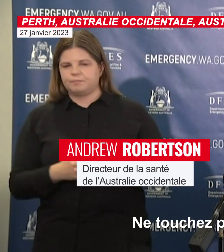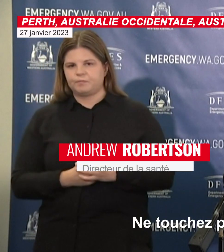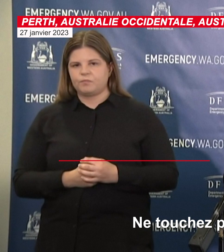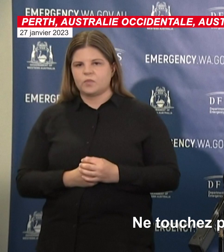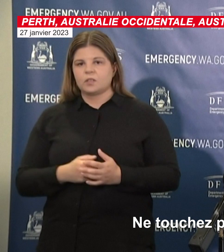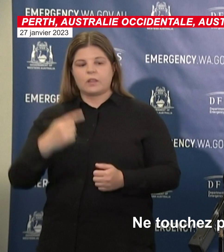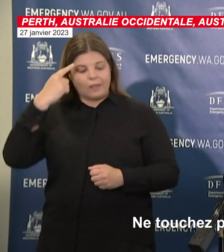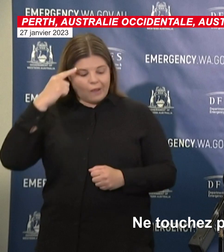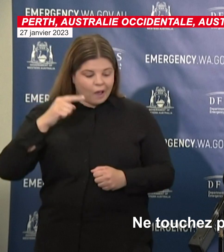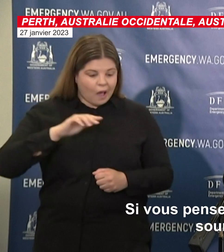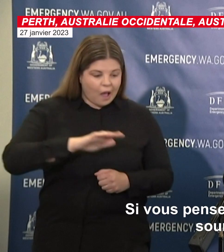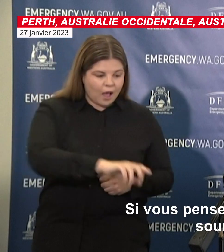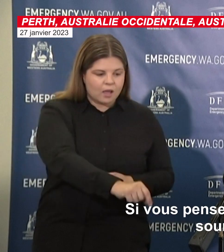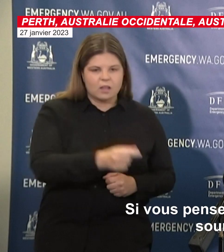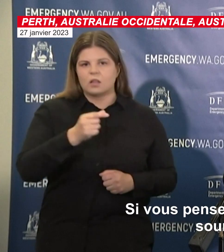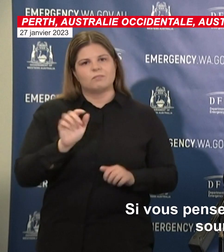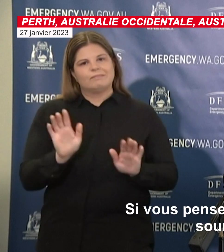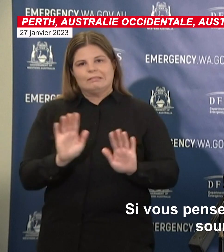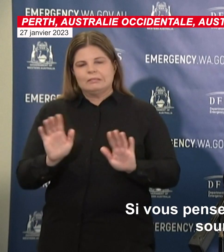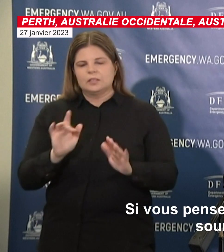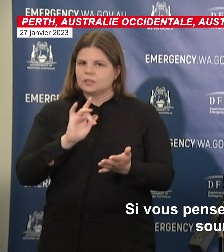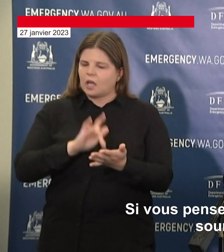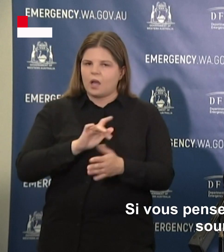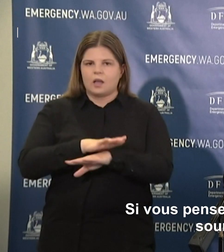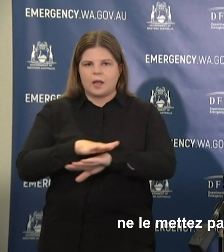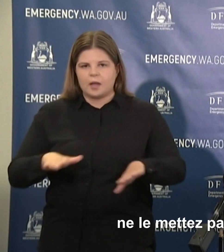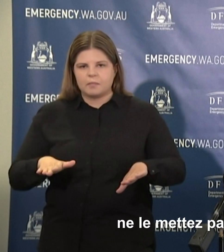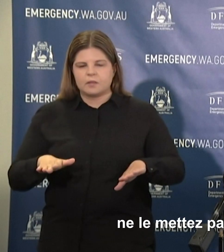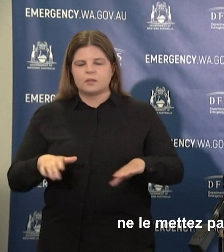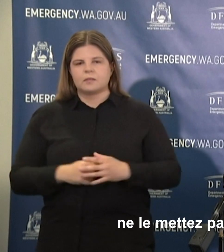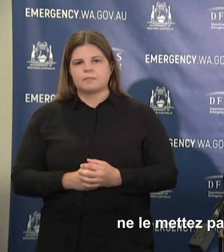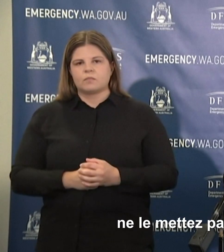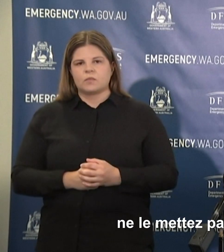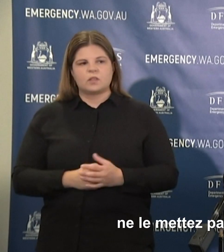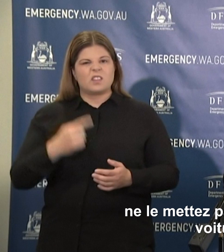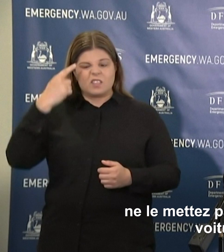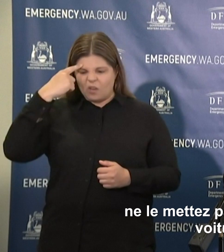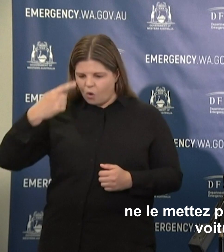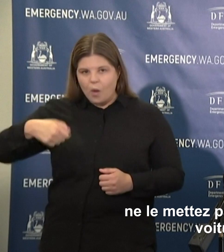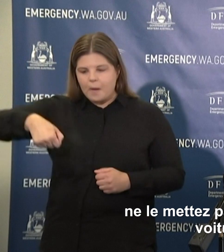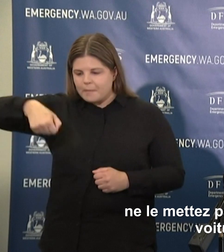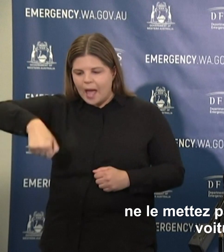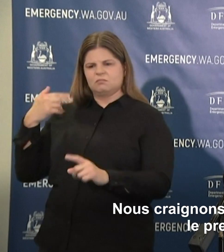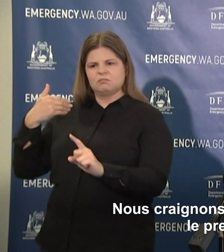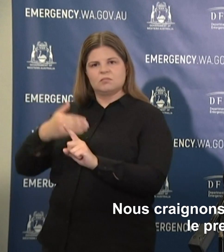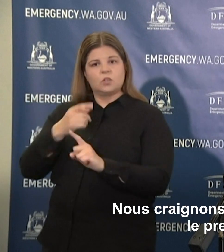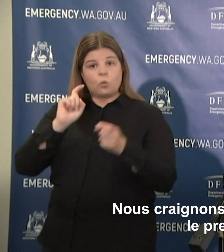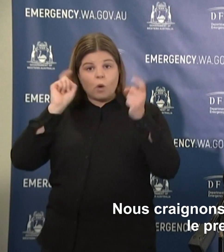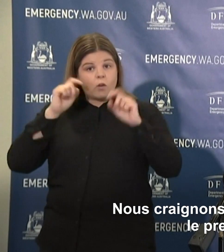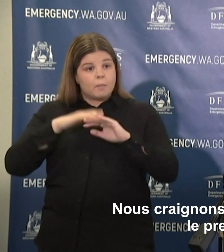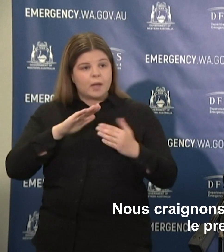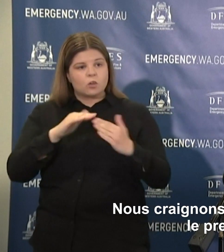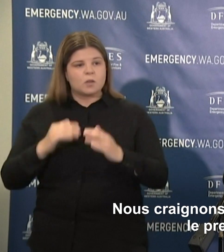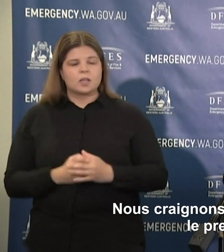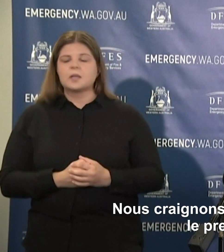Do not touch this item if you believe it is the source. Don't put it in a bag, don't put it in your car. Concern is